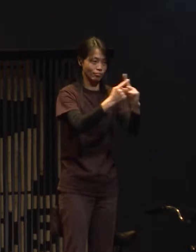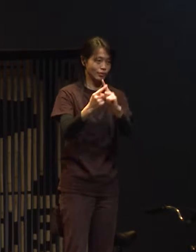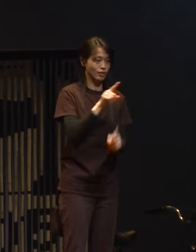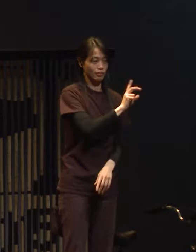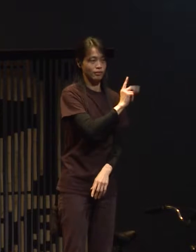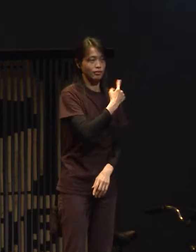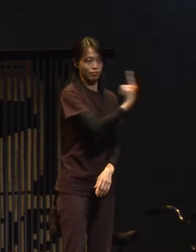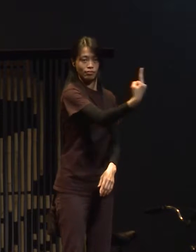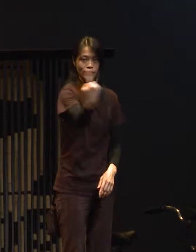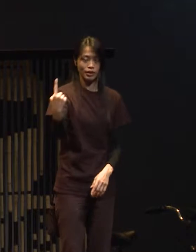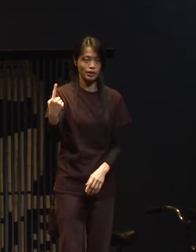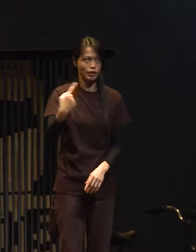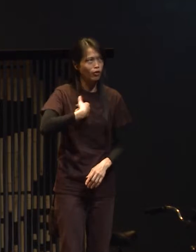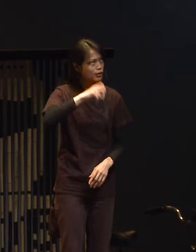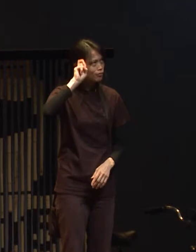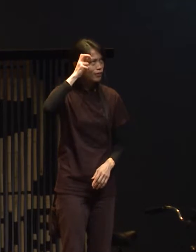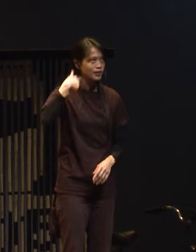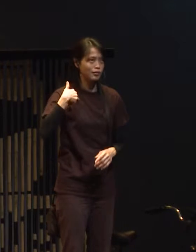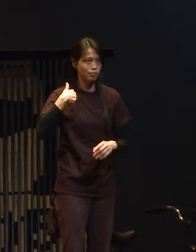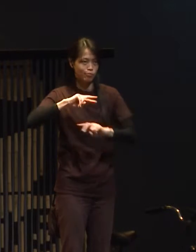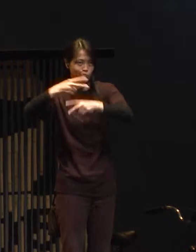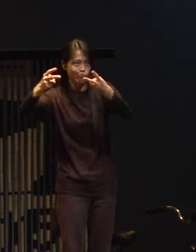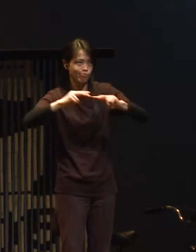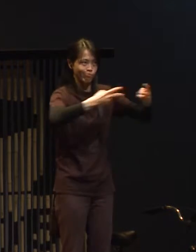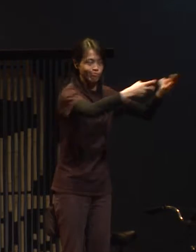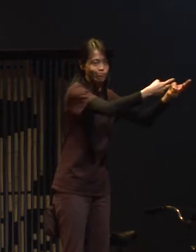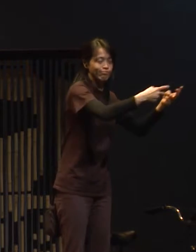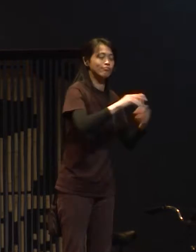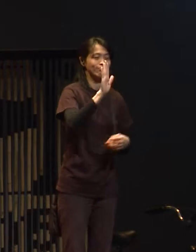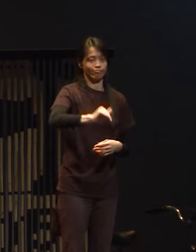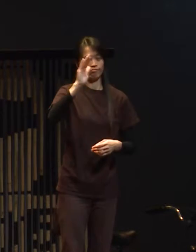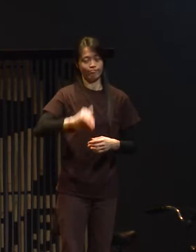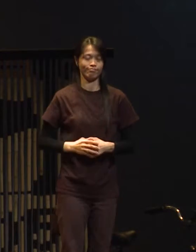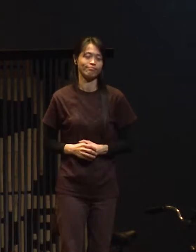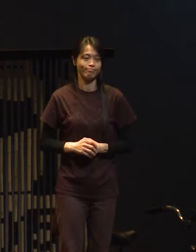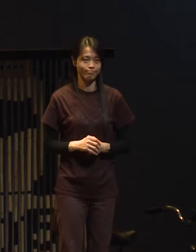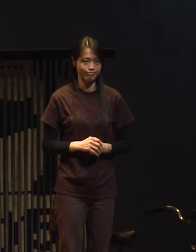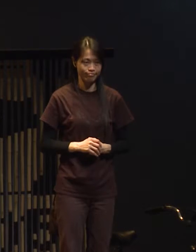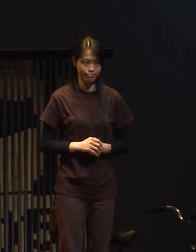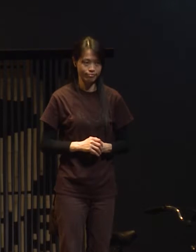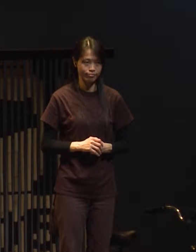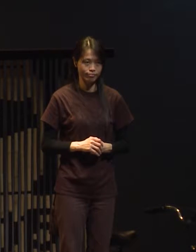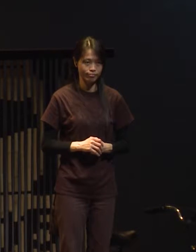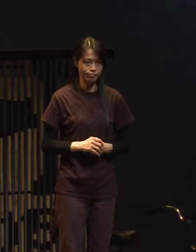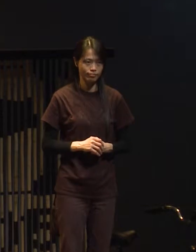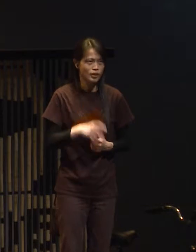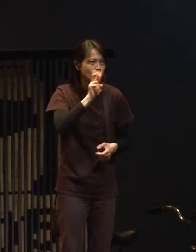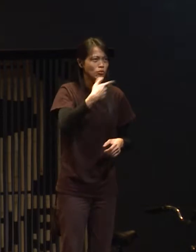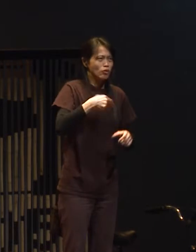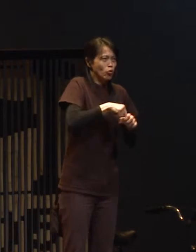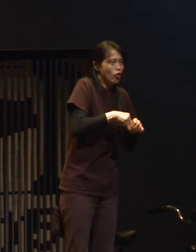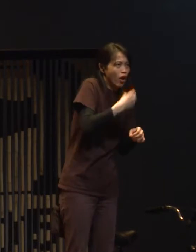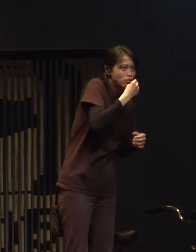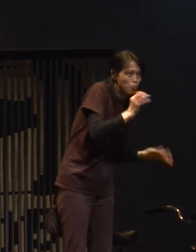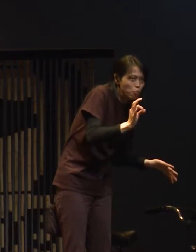these creative gifts that we've got, that make us dangerous if we don't develop them, that make us something amazing,